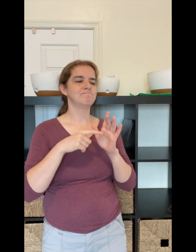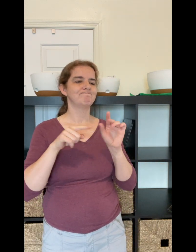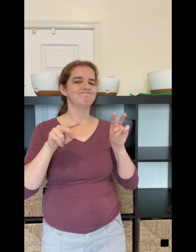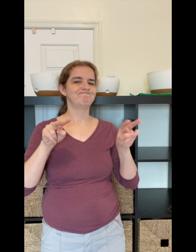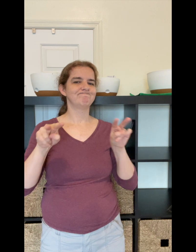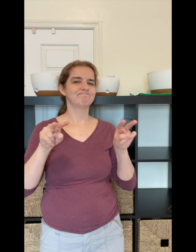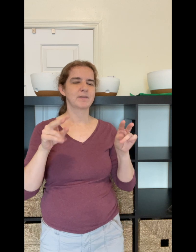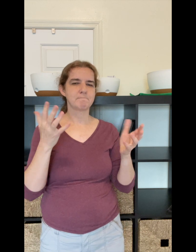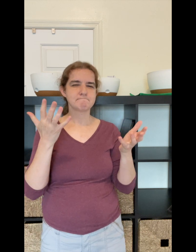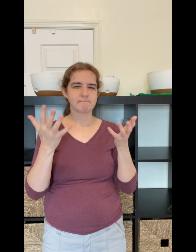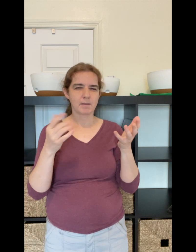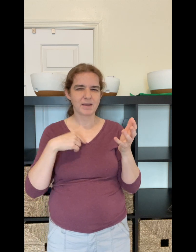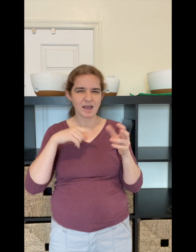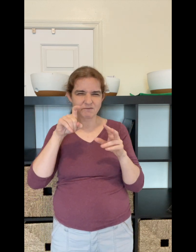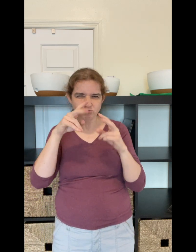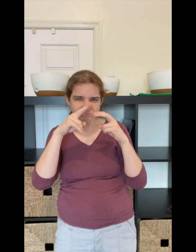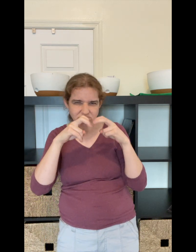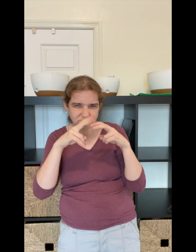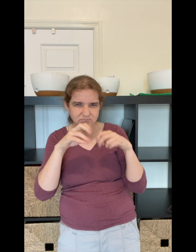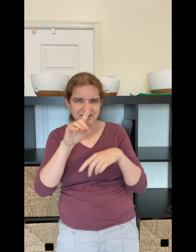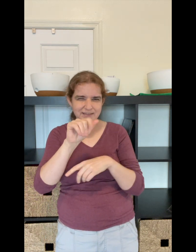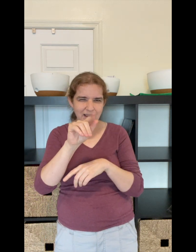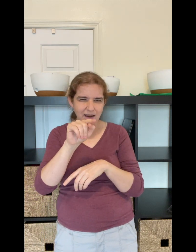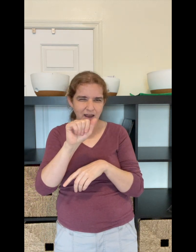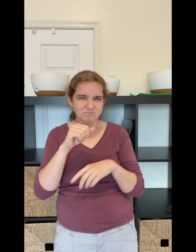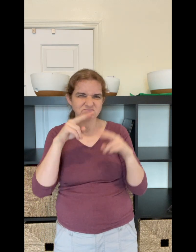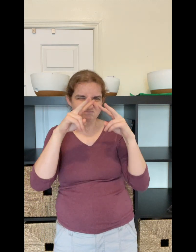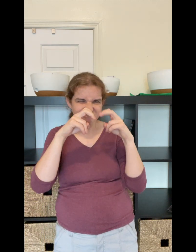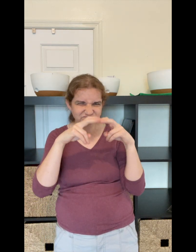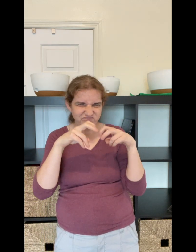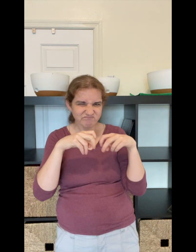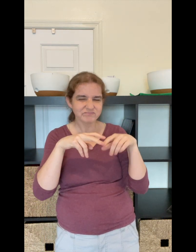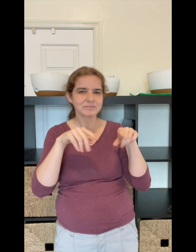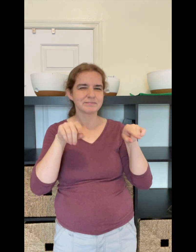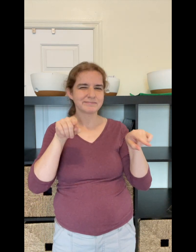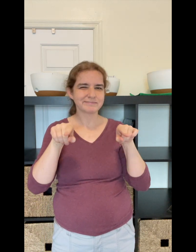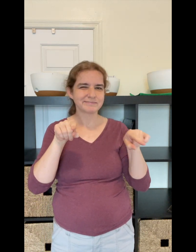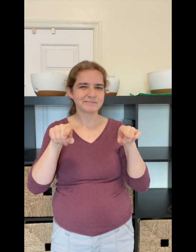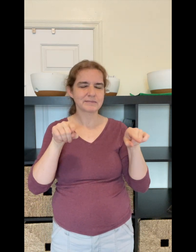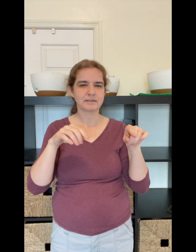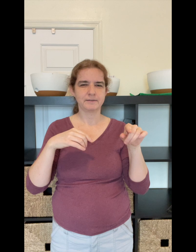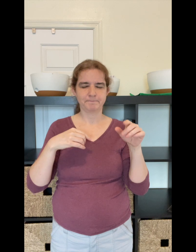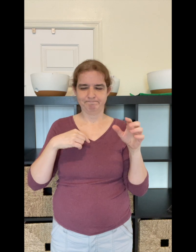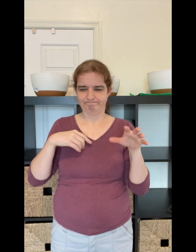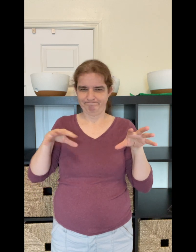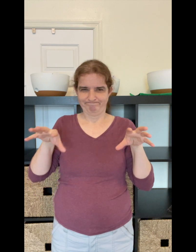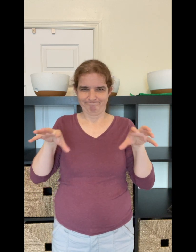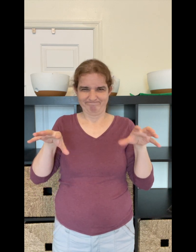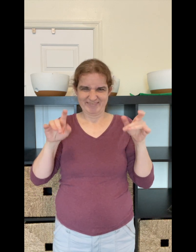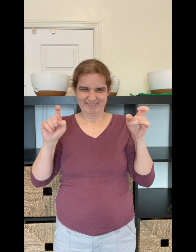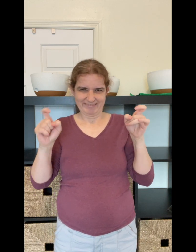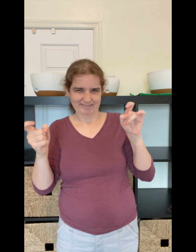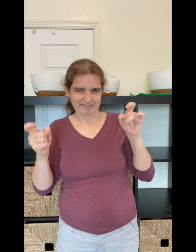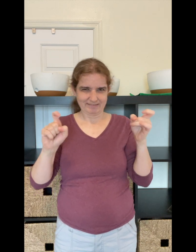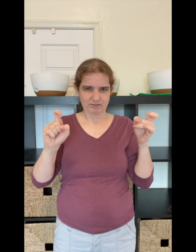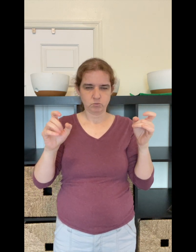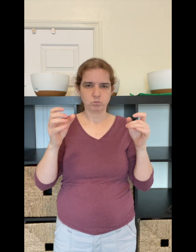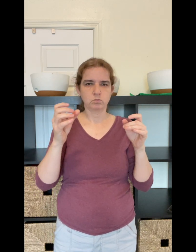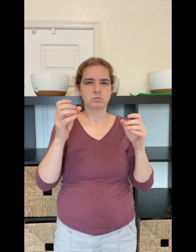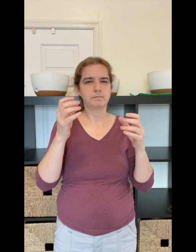I noticed that when I look at these two different groups, maybe when I do my analysis of my data, I'm looking at these two different groups